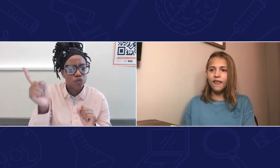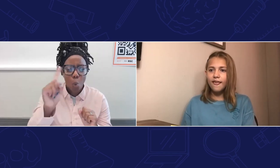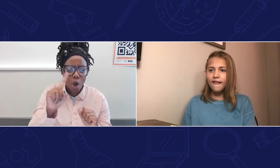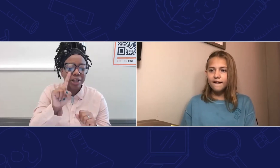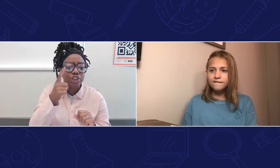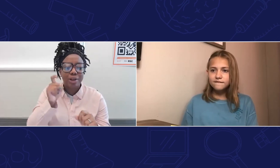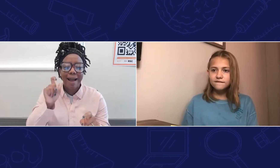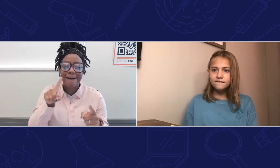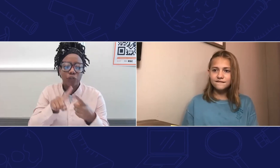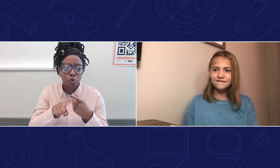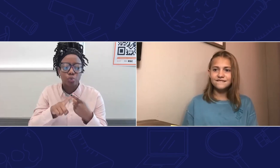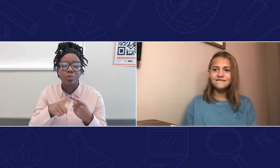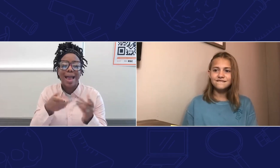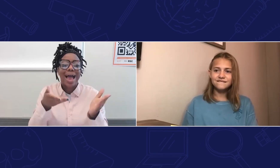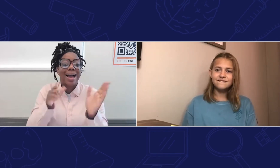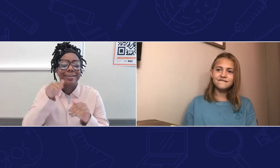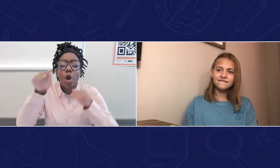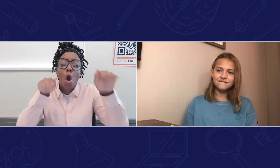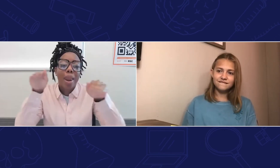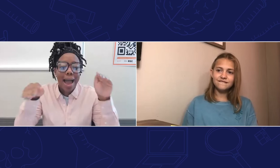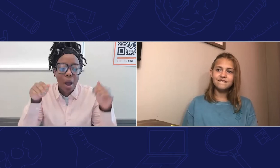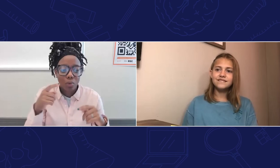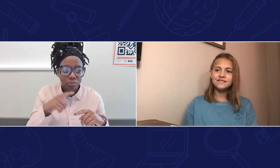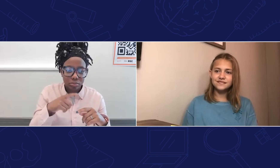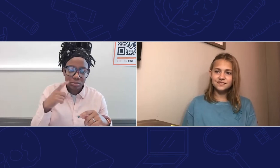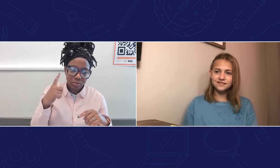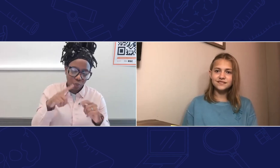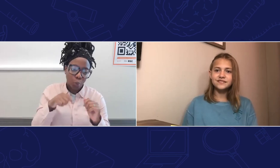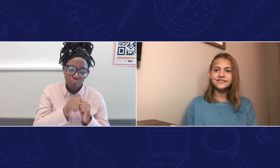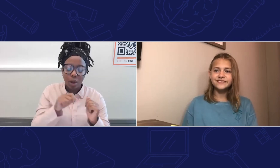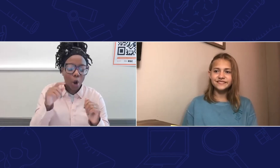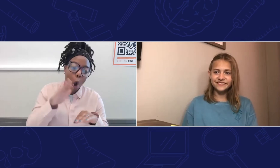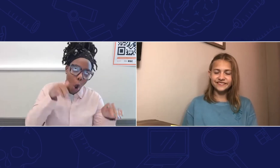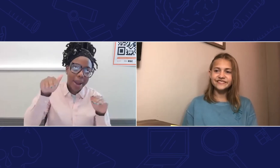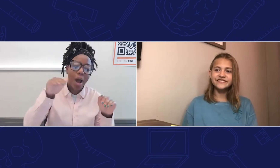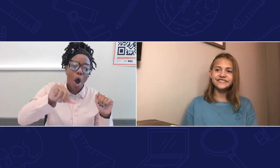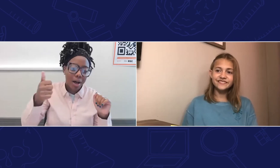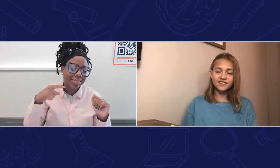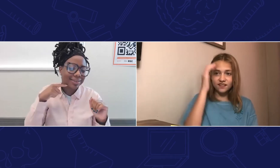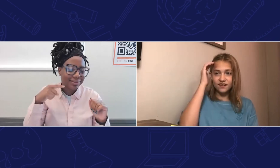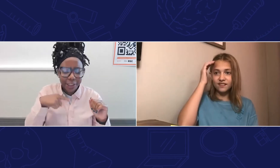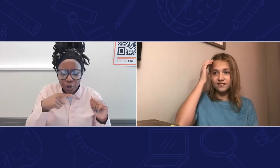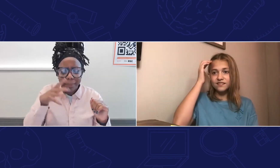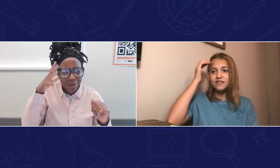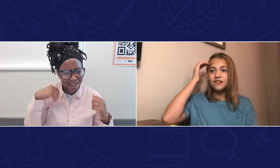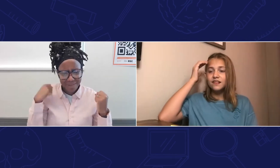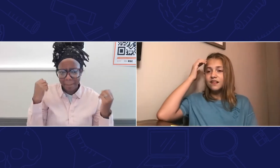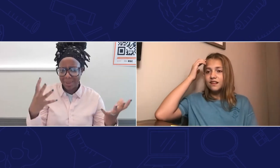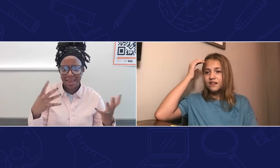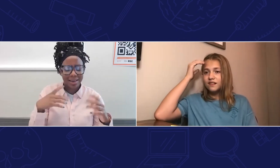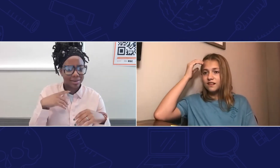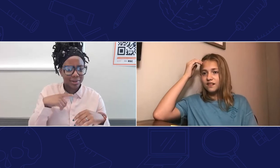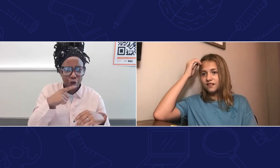So explore what's out there. There are resources everywhere. Parents just have to call on other parents. There are many hearing